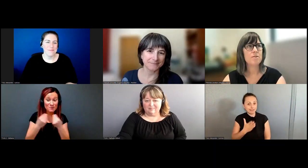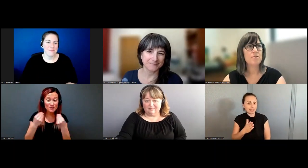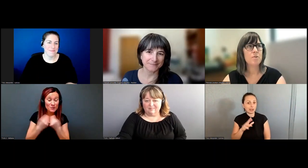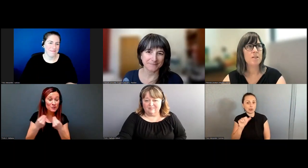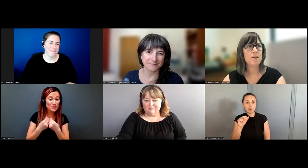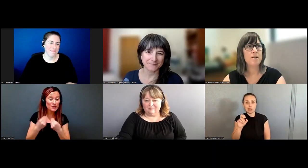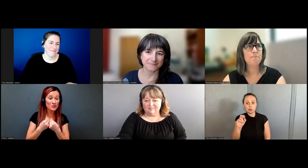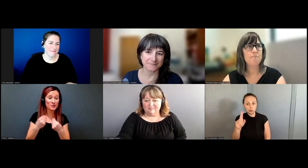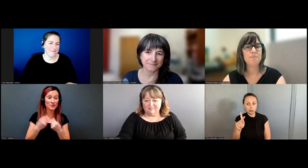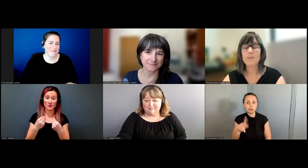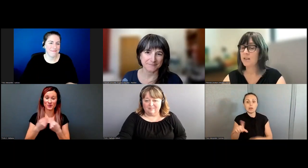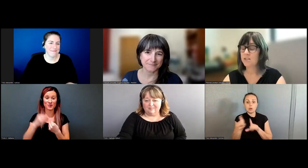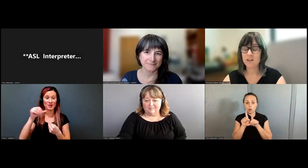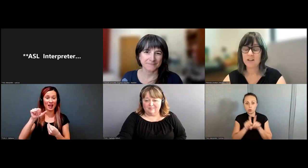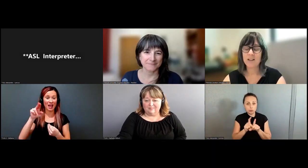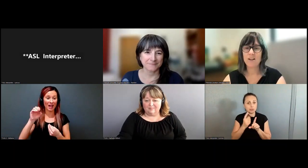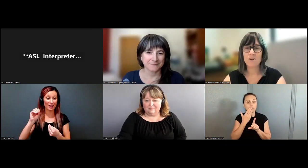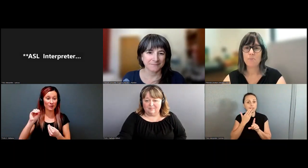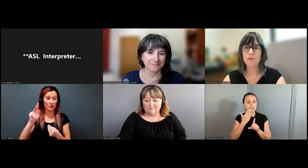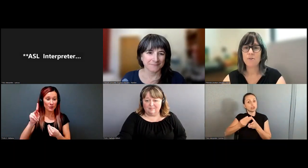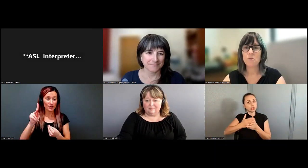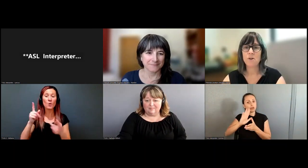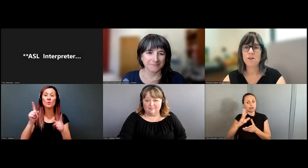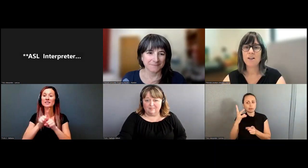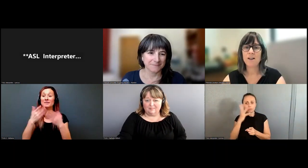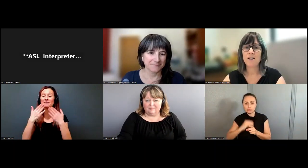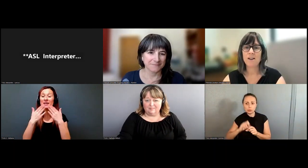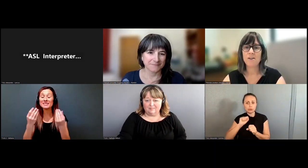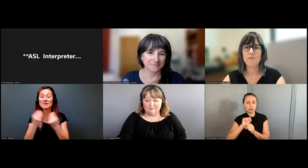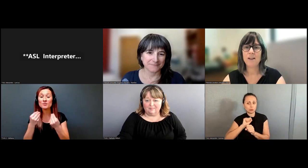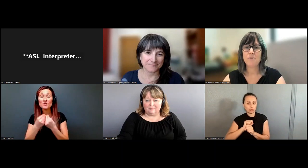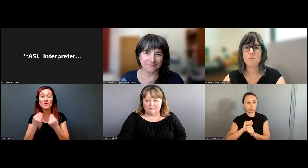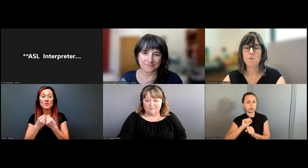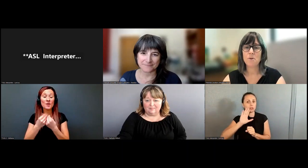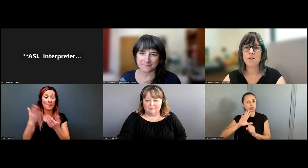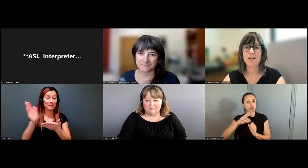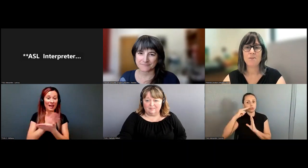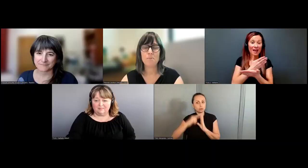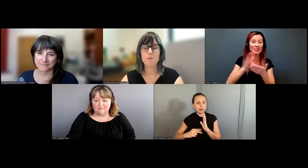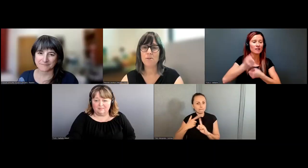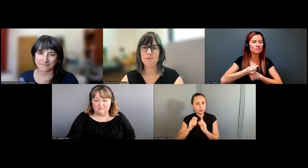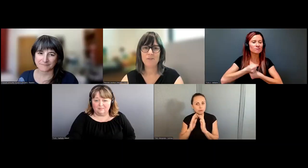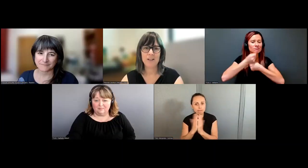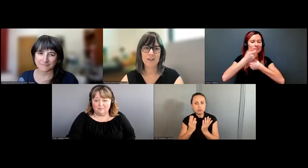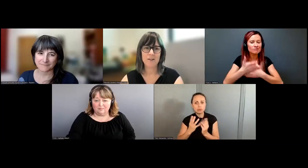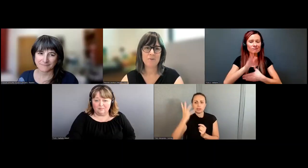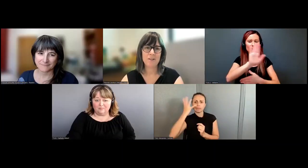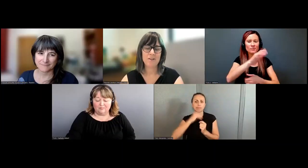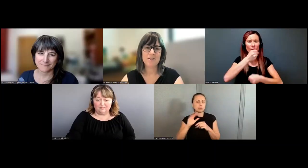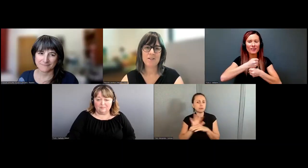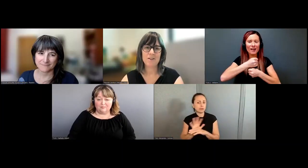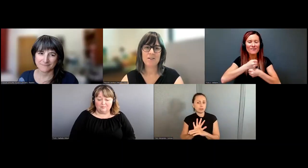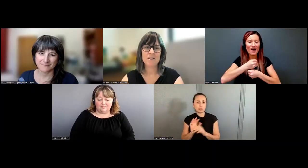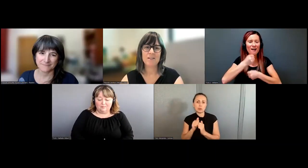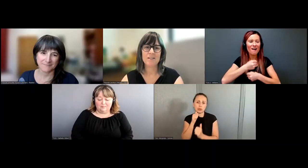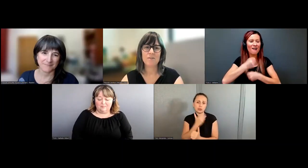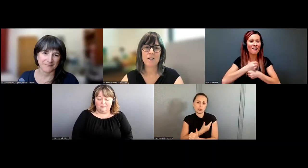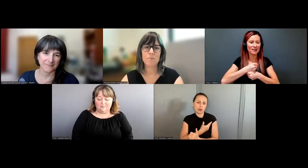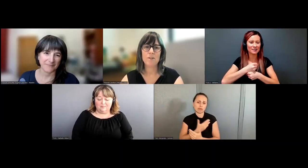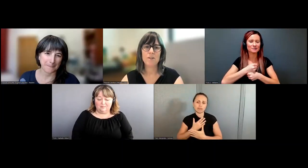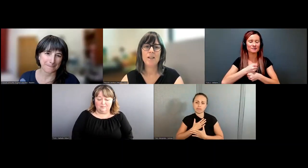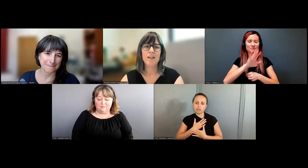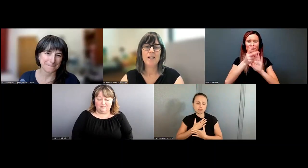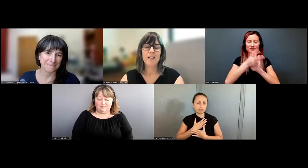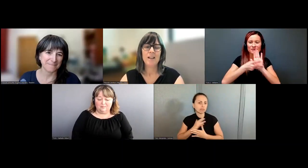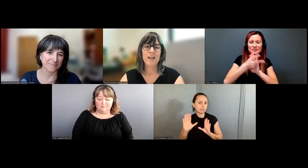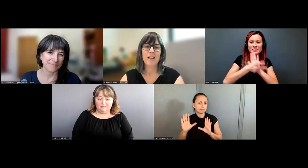also for sharing your beautiful work. Your reading from your book and your beautiful video with your daughter is